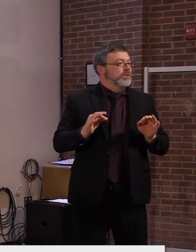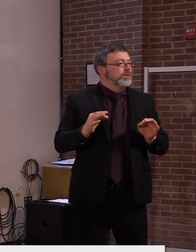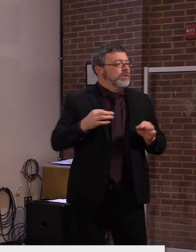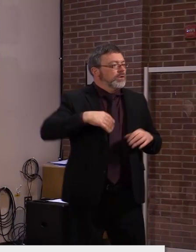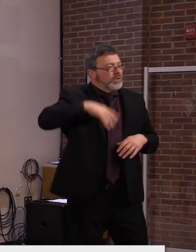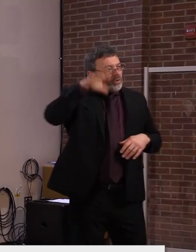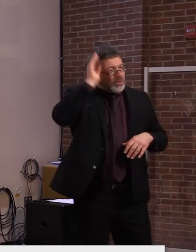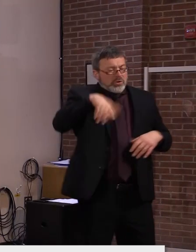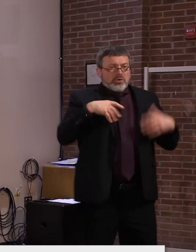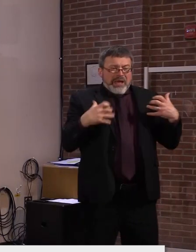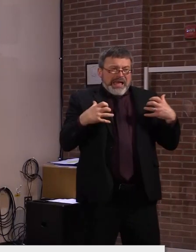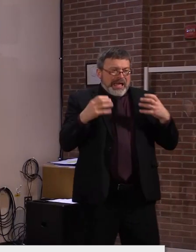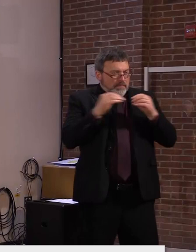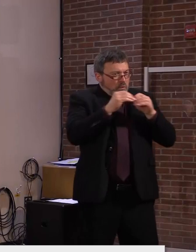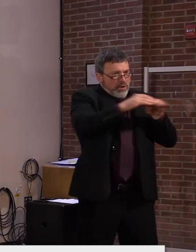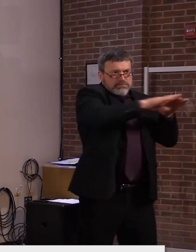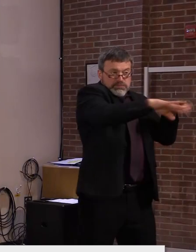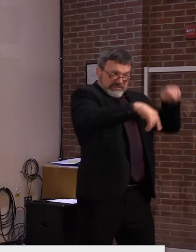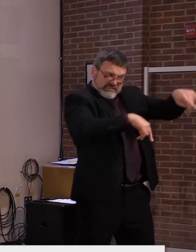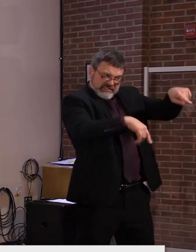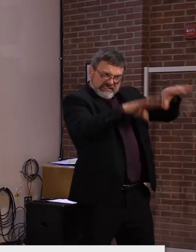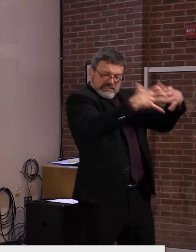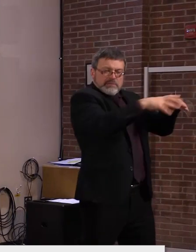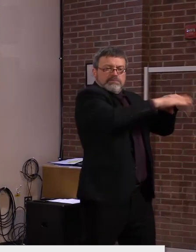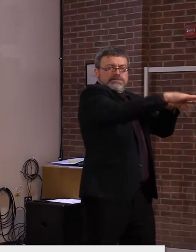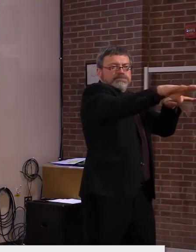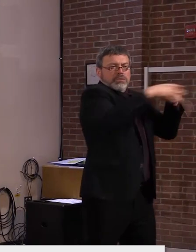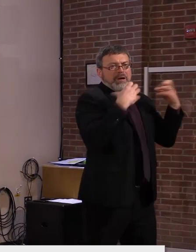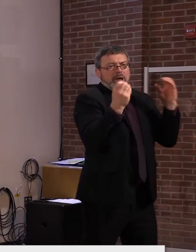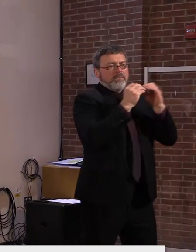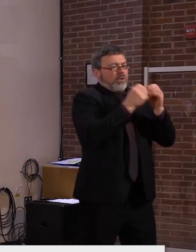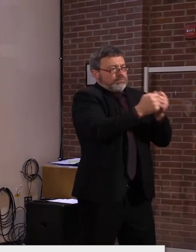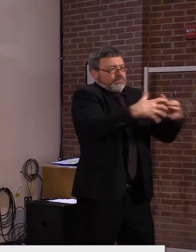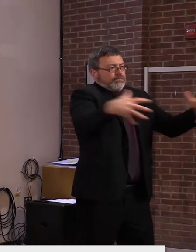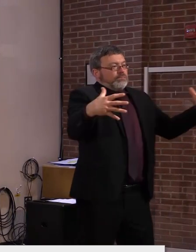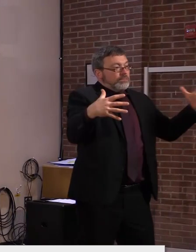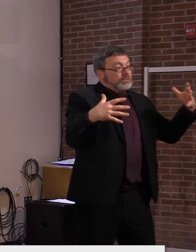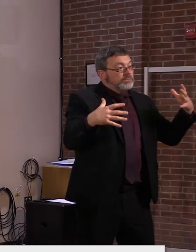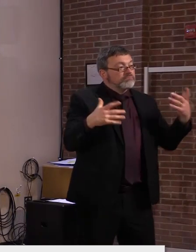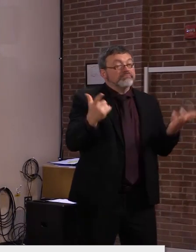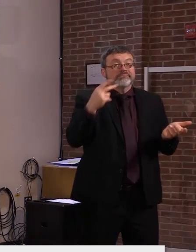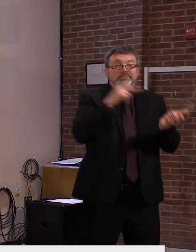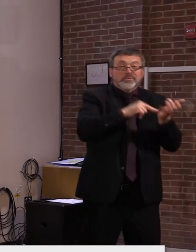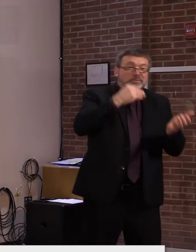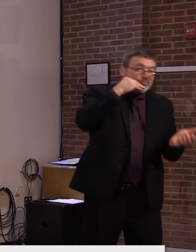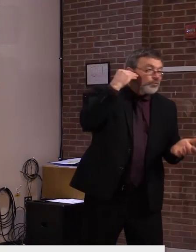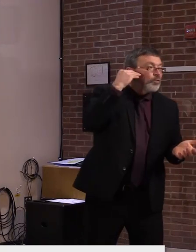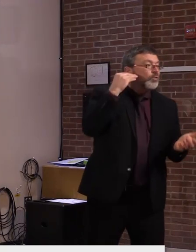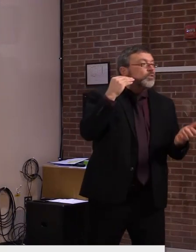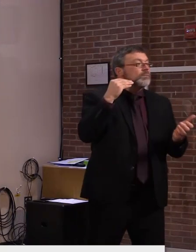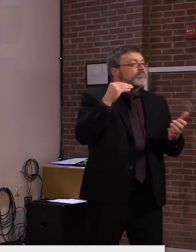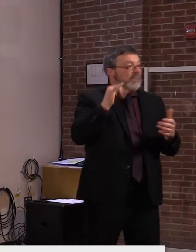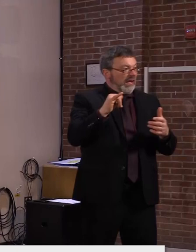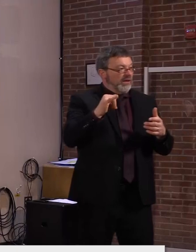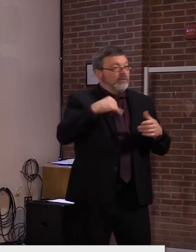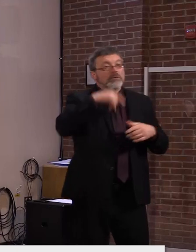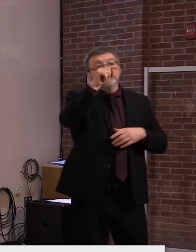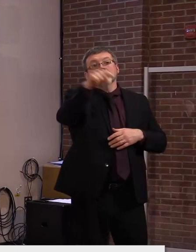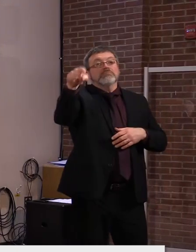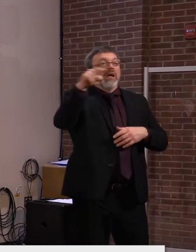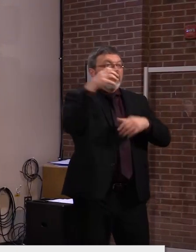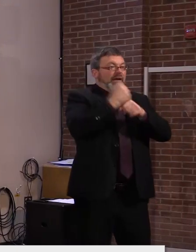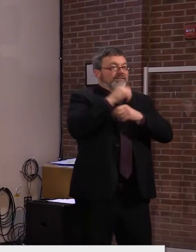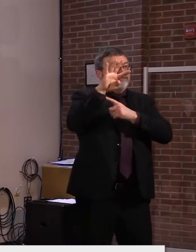more long-term care and rehabilitation facilities to bring an additional 47 beds online over the next 2 weeks